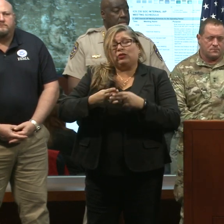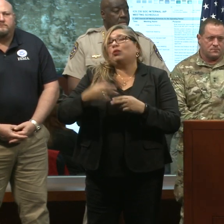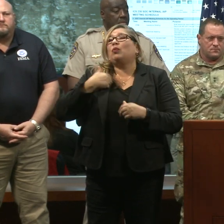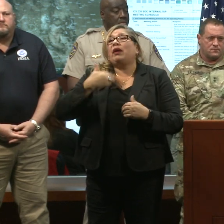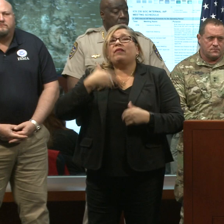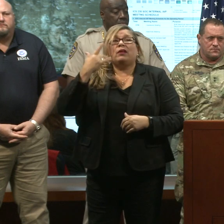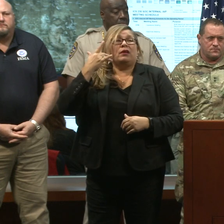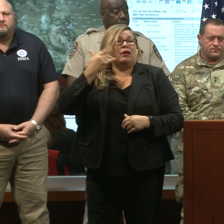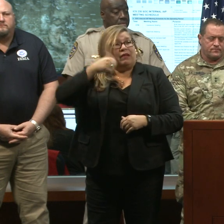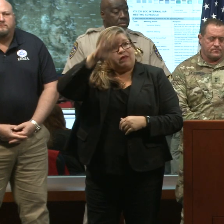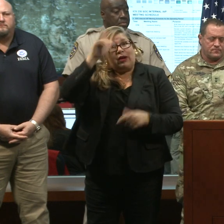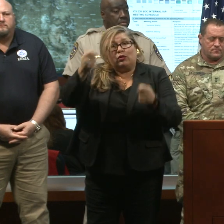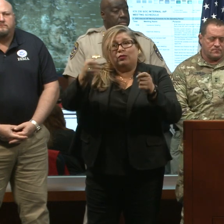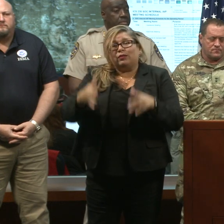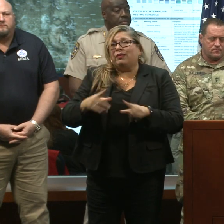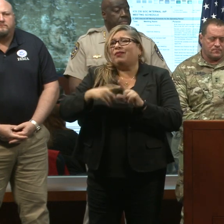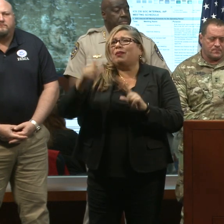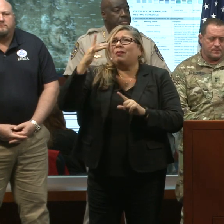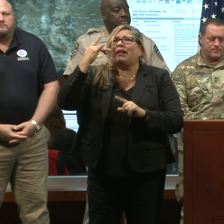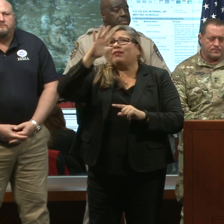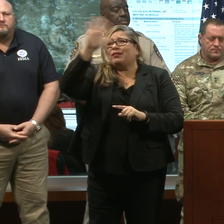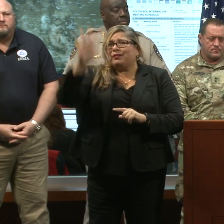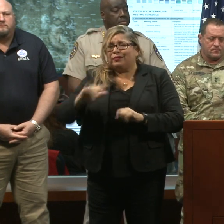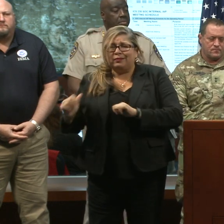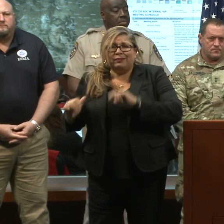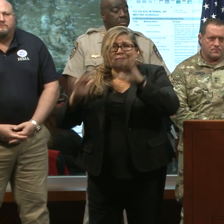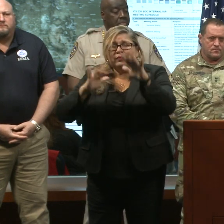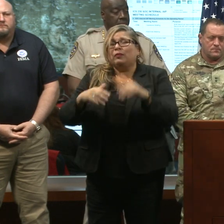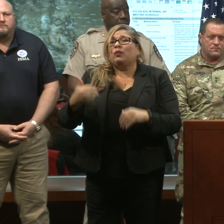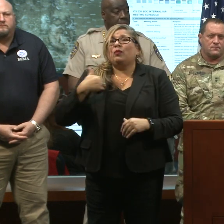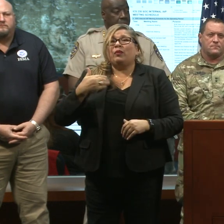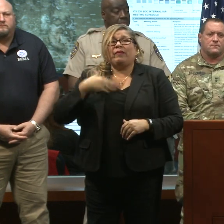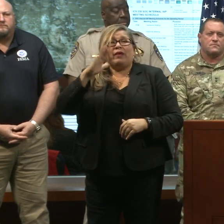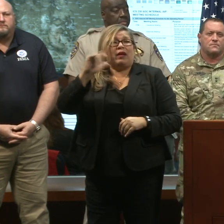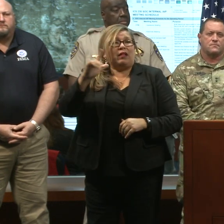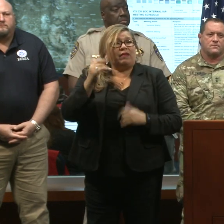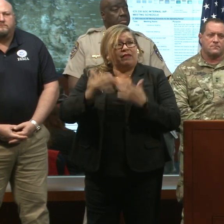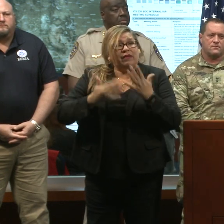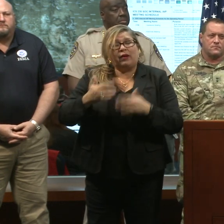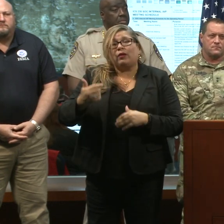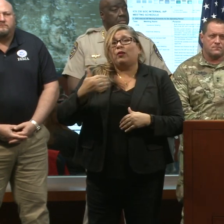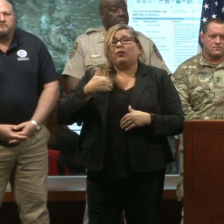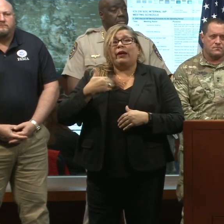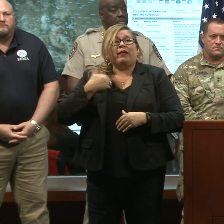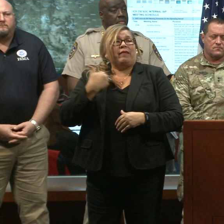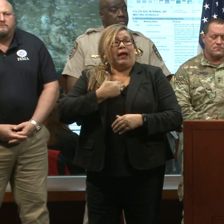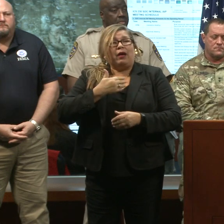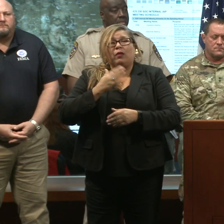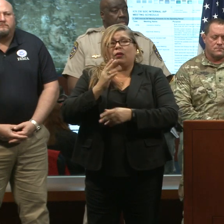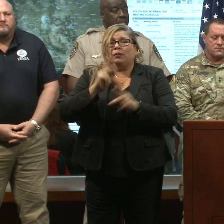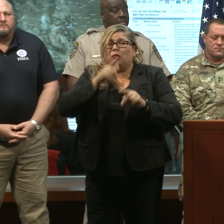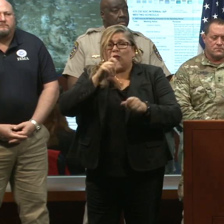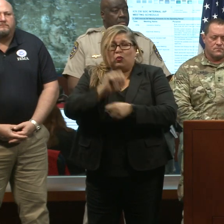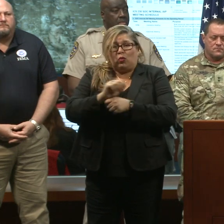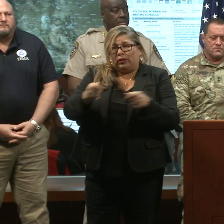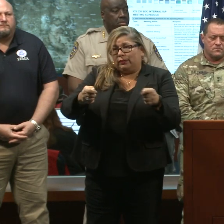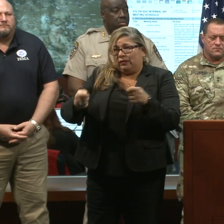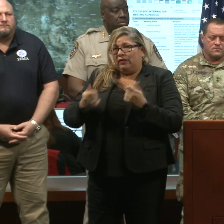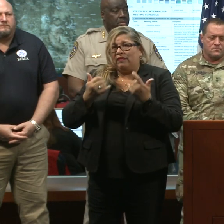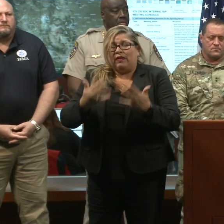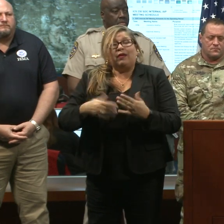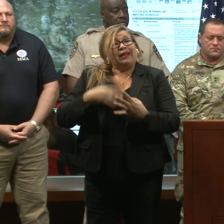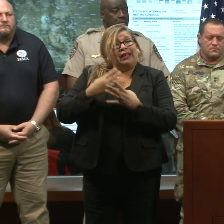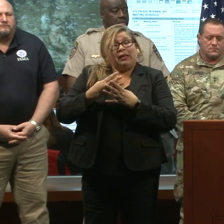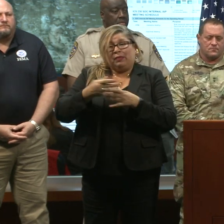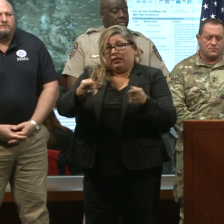over California. We have Cal Fire. We have the California Conservation Crew, hand crews. We have our inmate fire crews and many others.